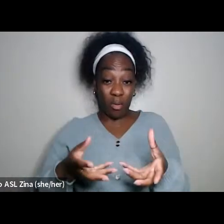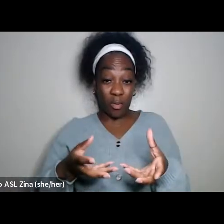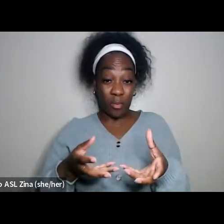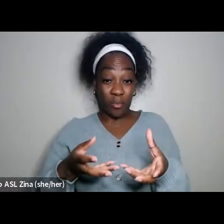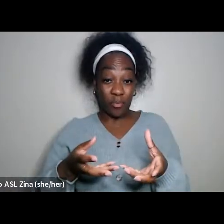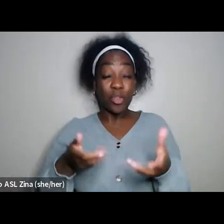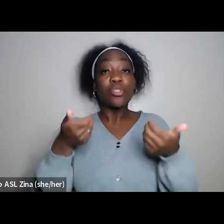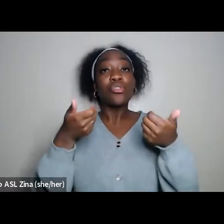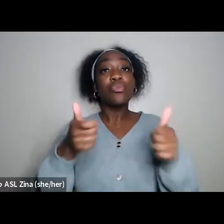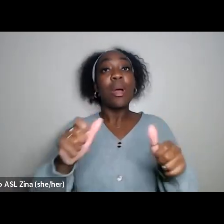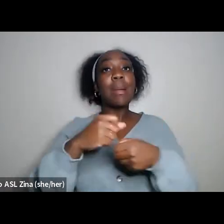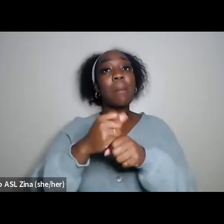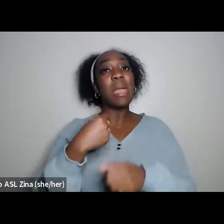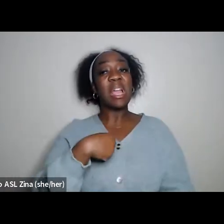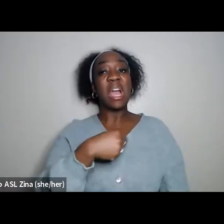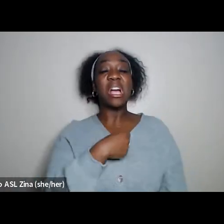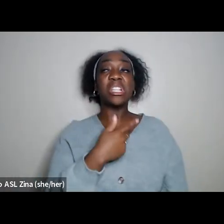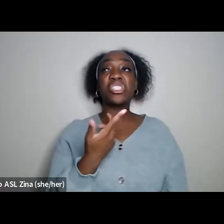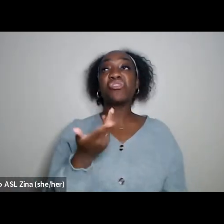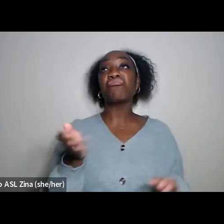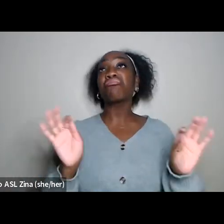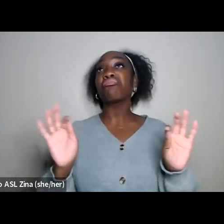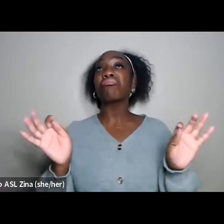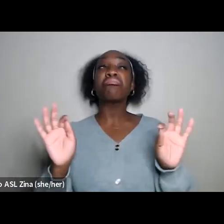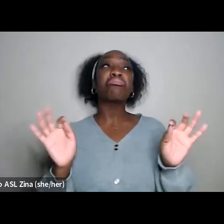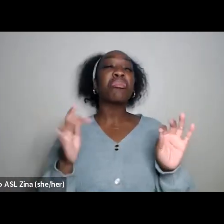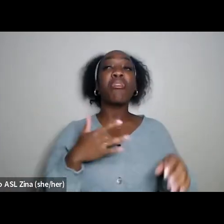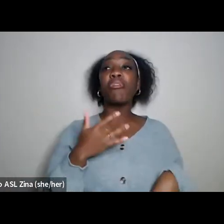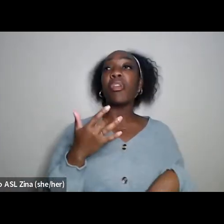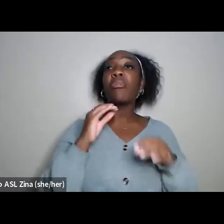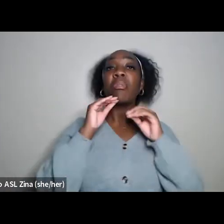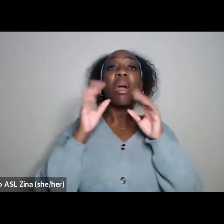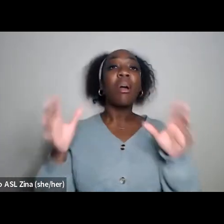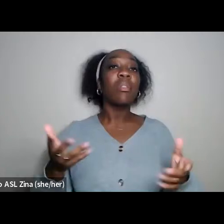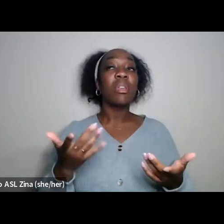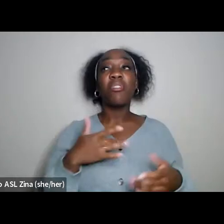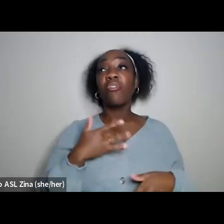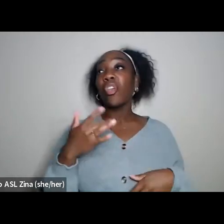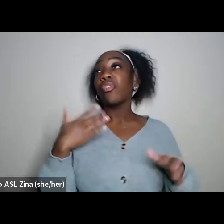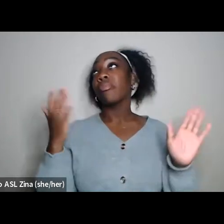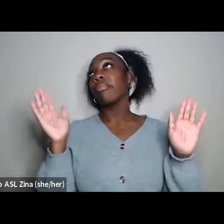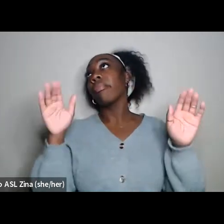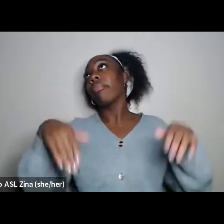desensitize us. We must never be desensitized.